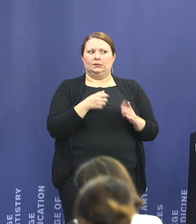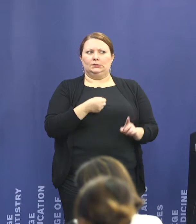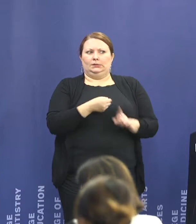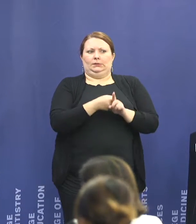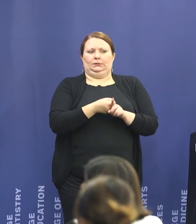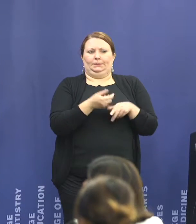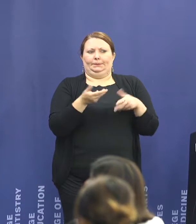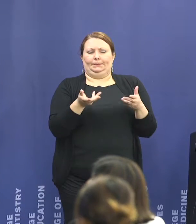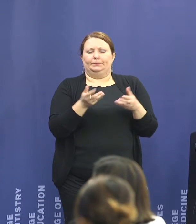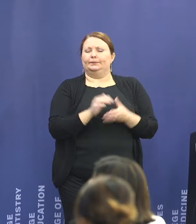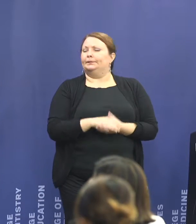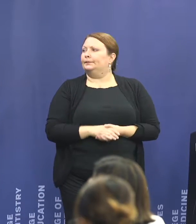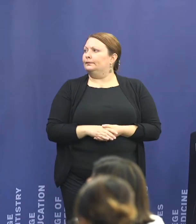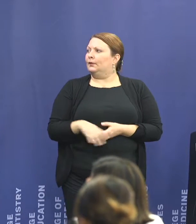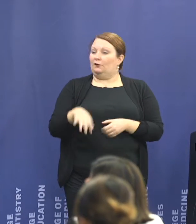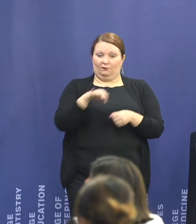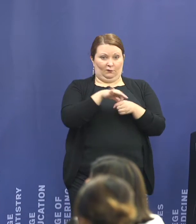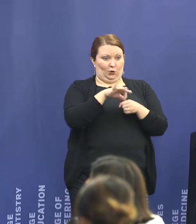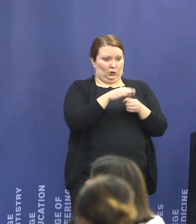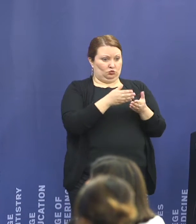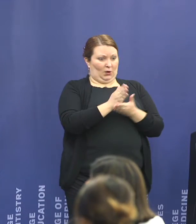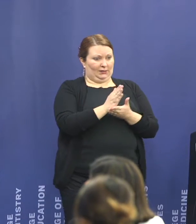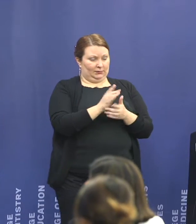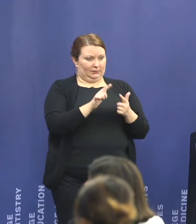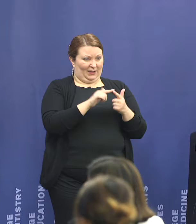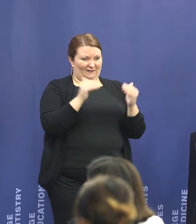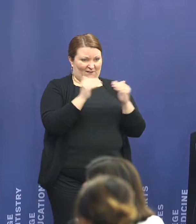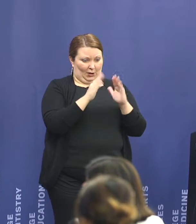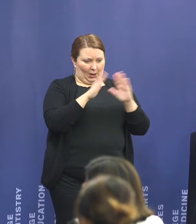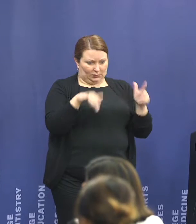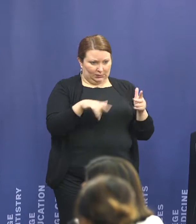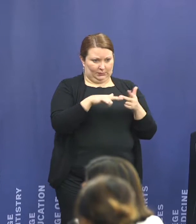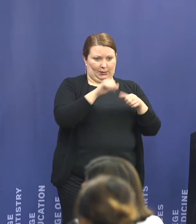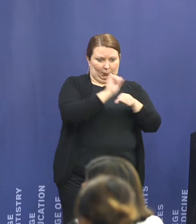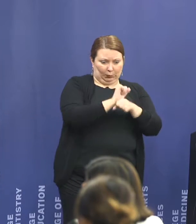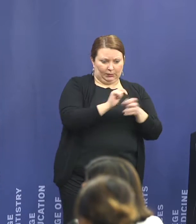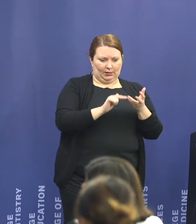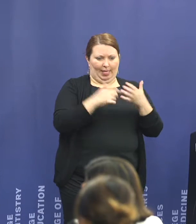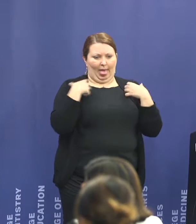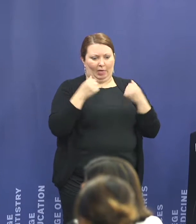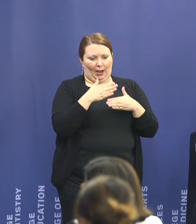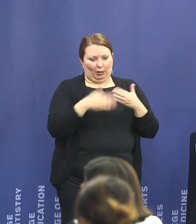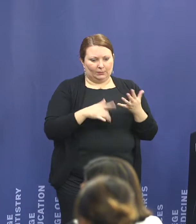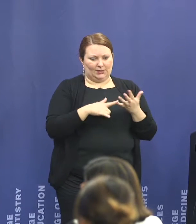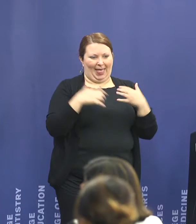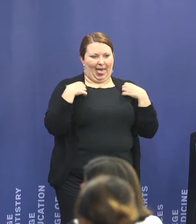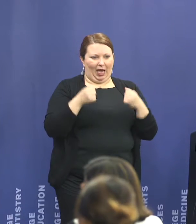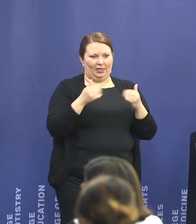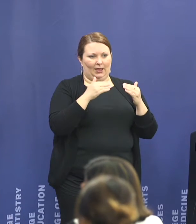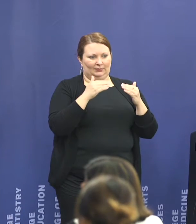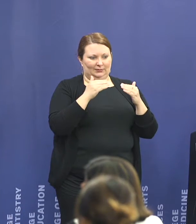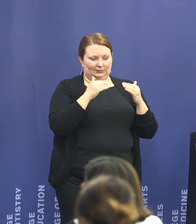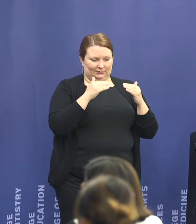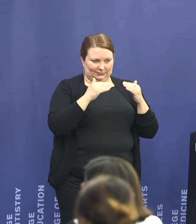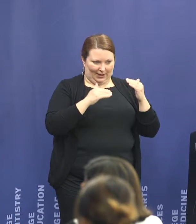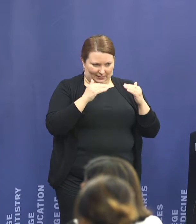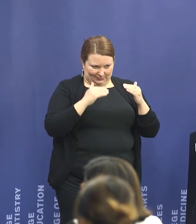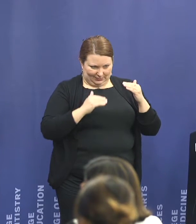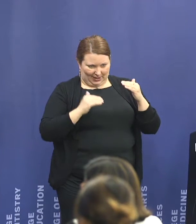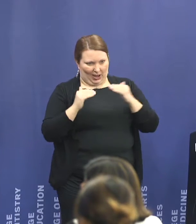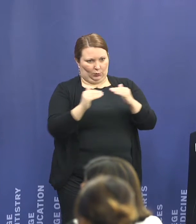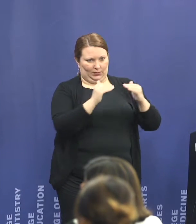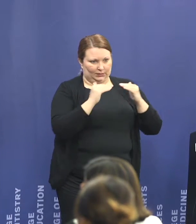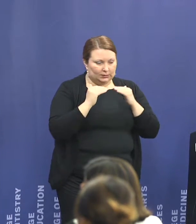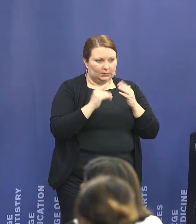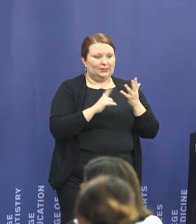clear. The voting rights, fair housing, employment, health outcomes, and health equity are the stakes, right?